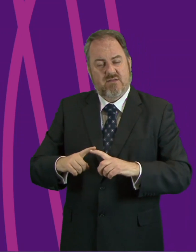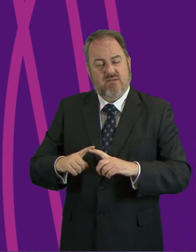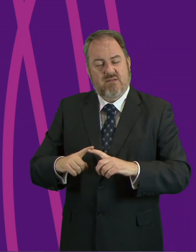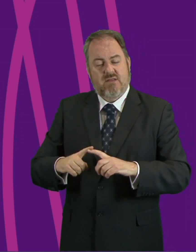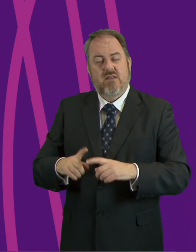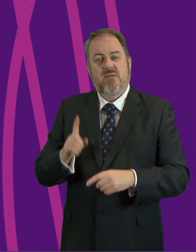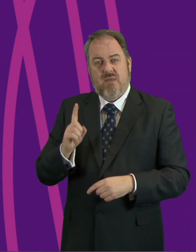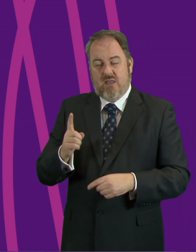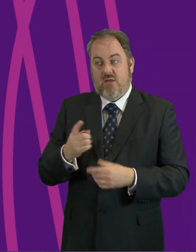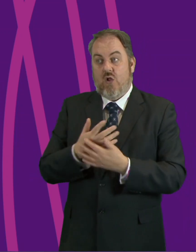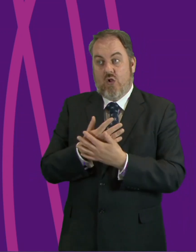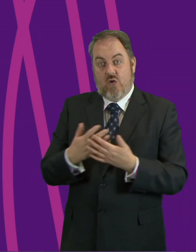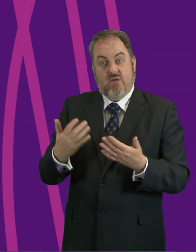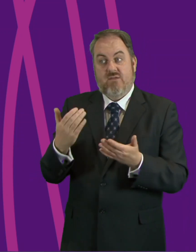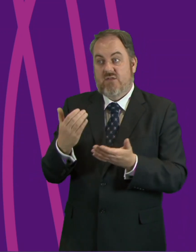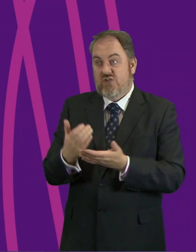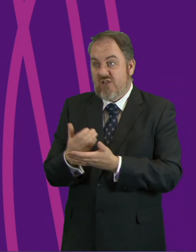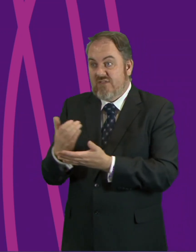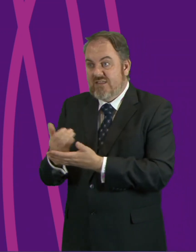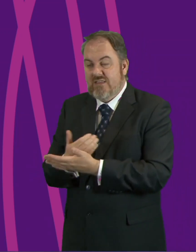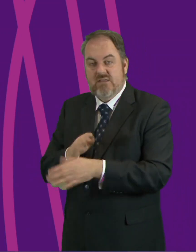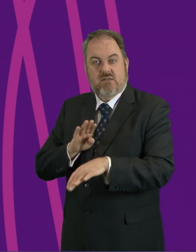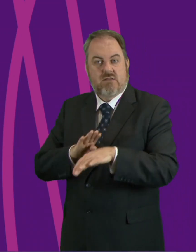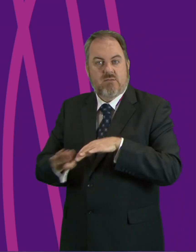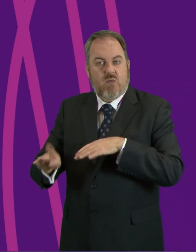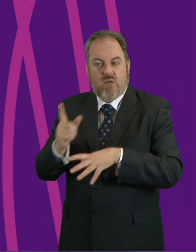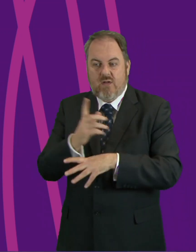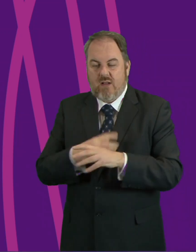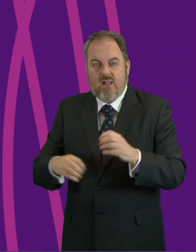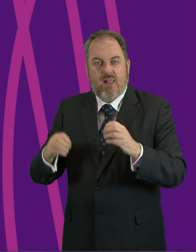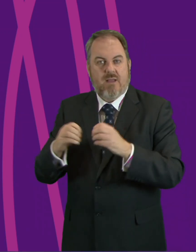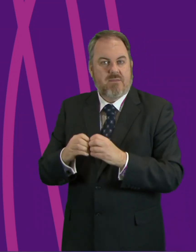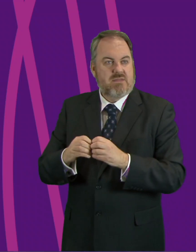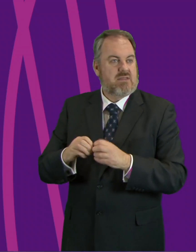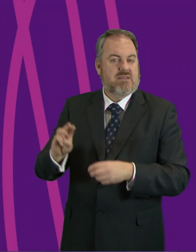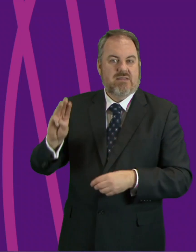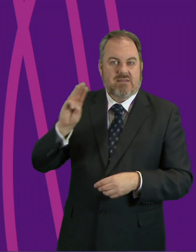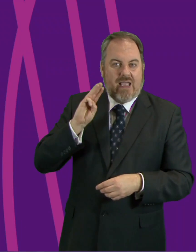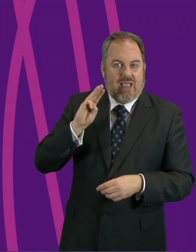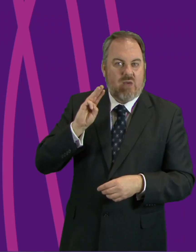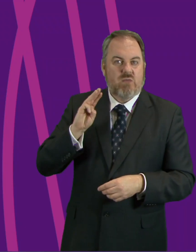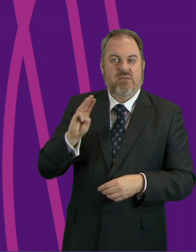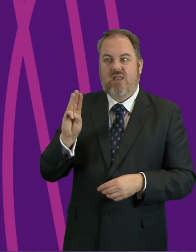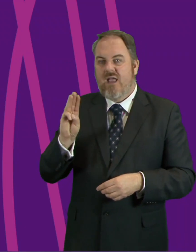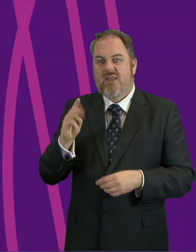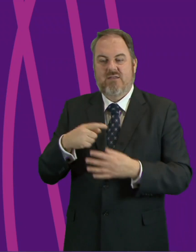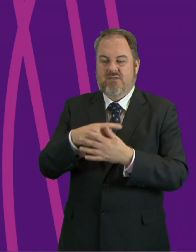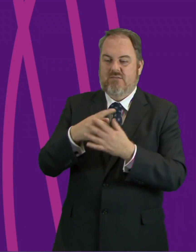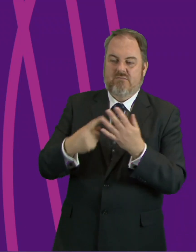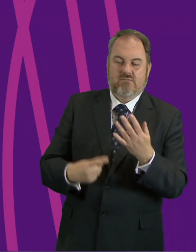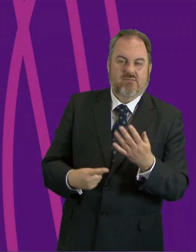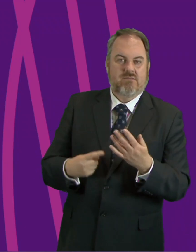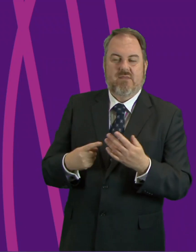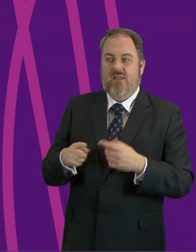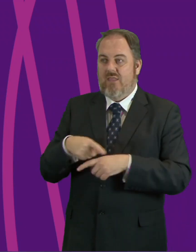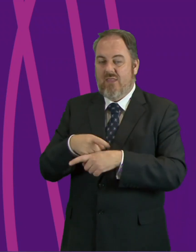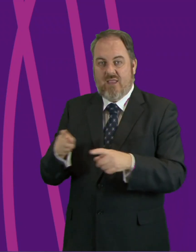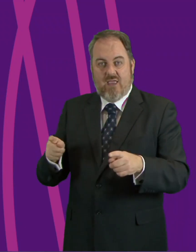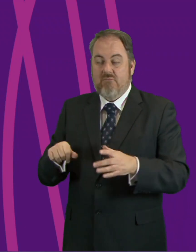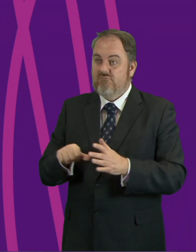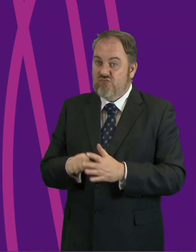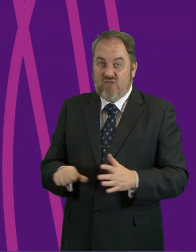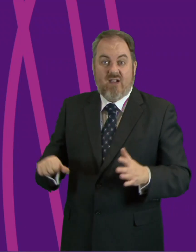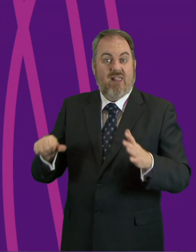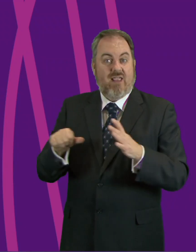sector, talking to our charities and our sports clubs and our music and art and drama and our scouts and our guides, it is obvious that they are also